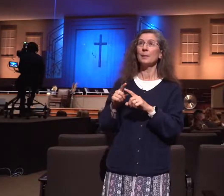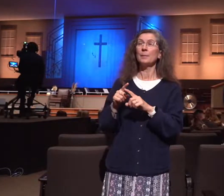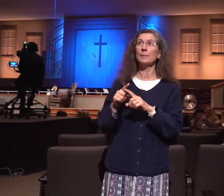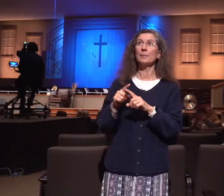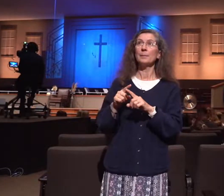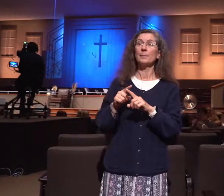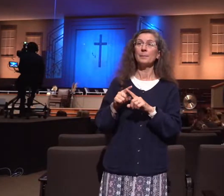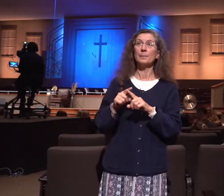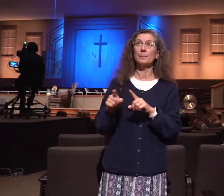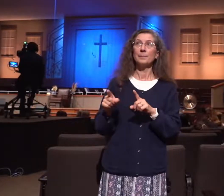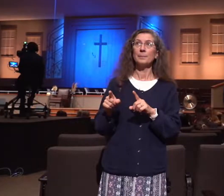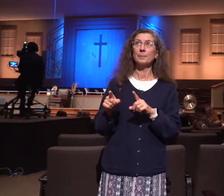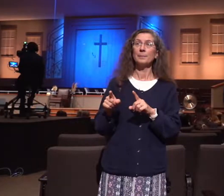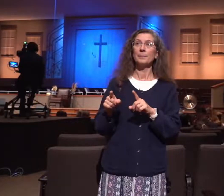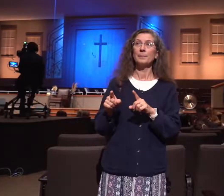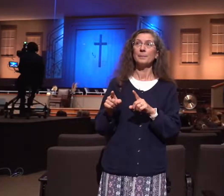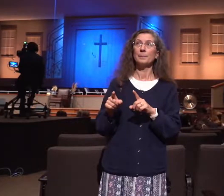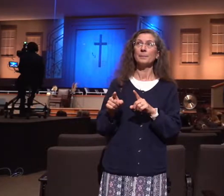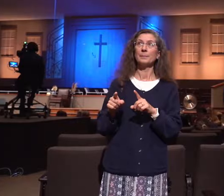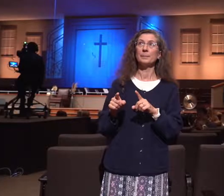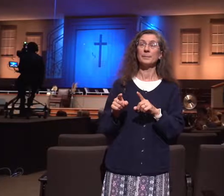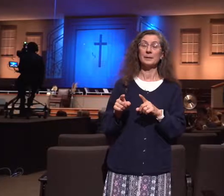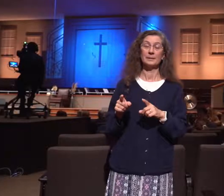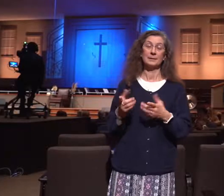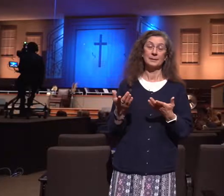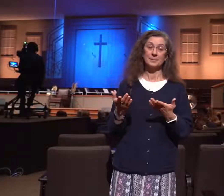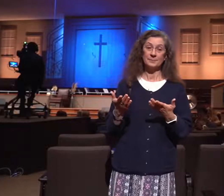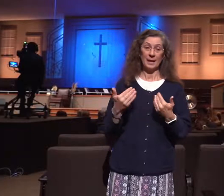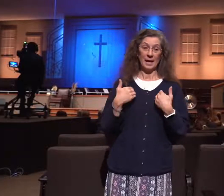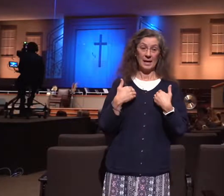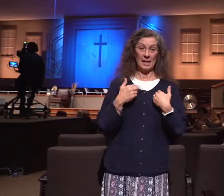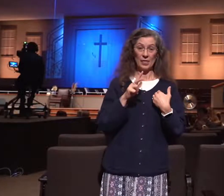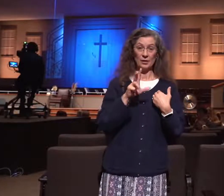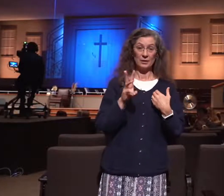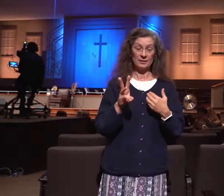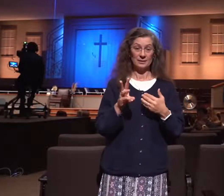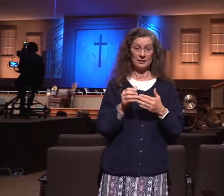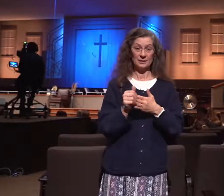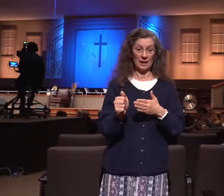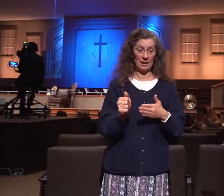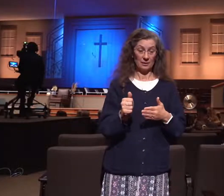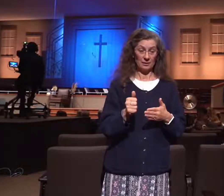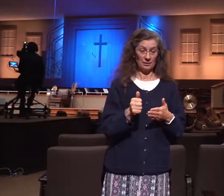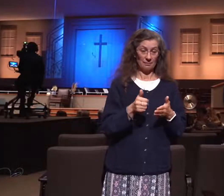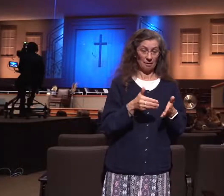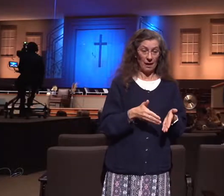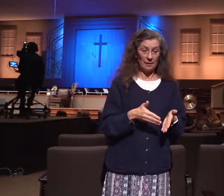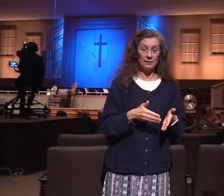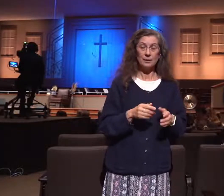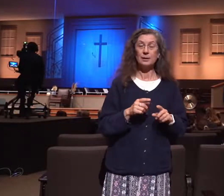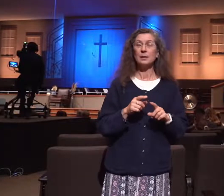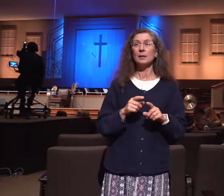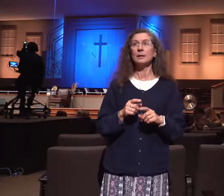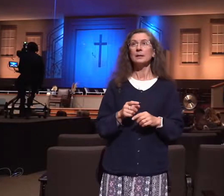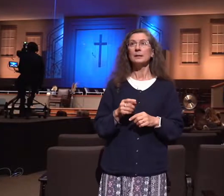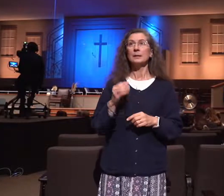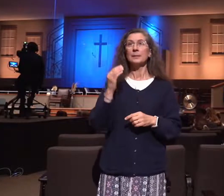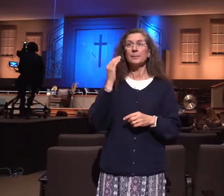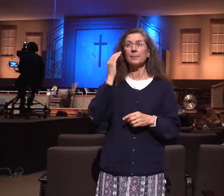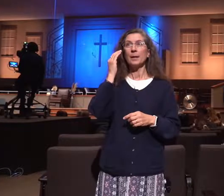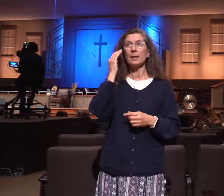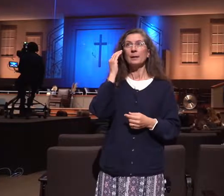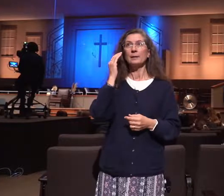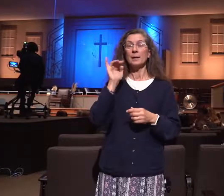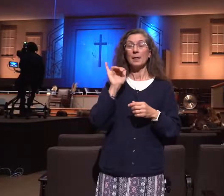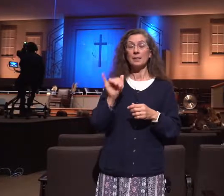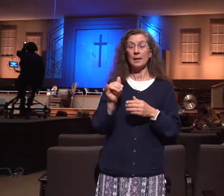have $36 left. That's not much, amen? That didn't make an impact on the church, but it made an impact